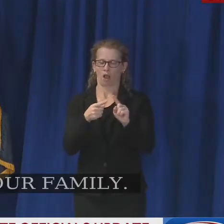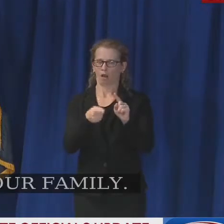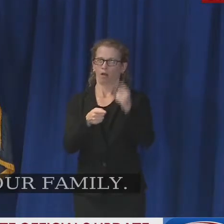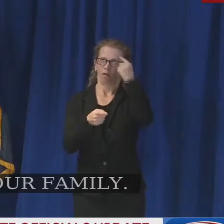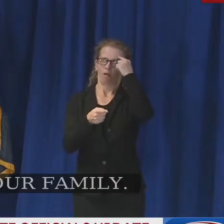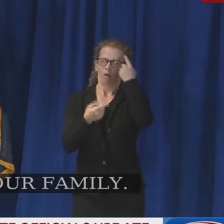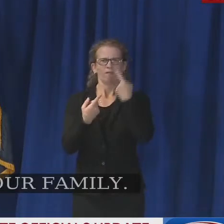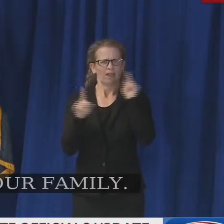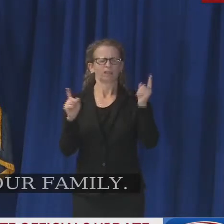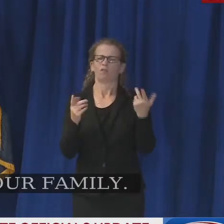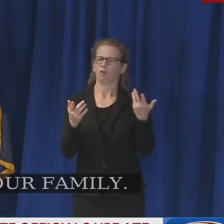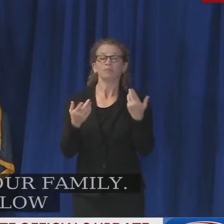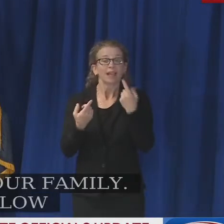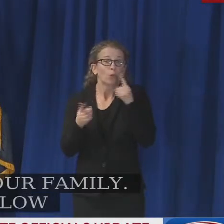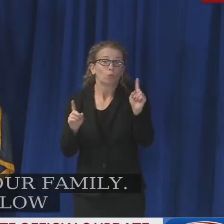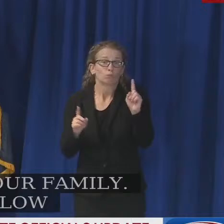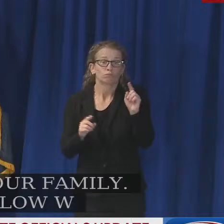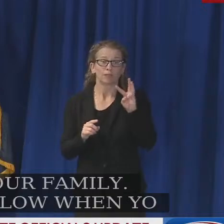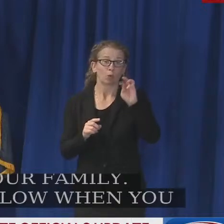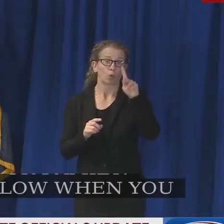works. It works.